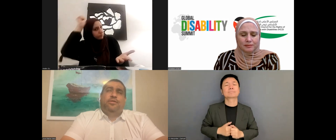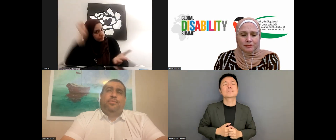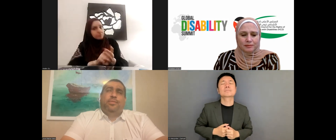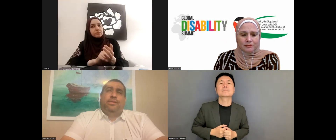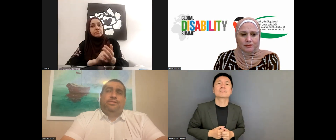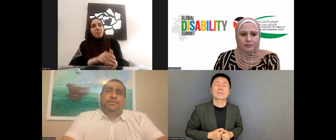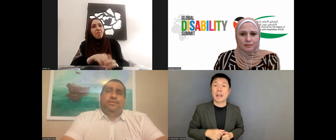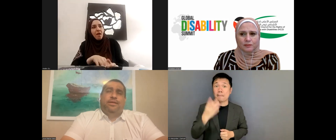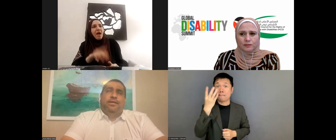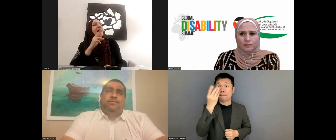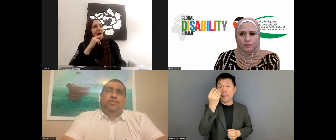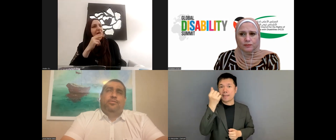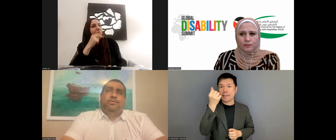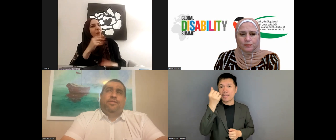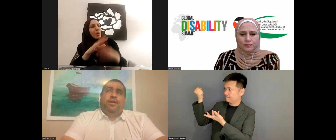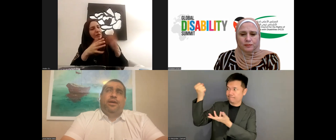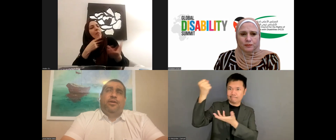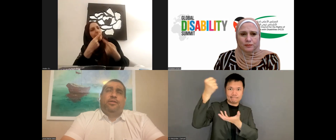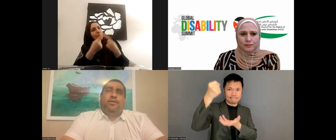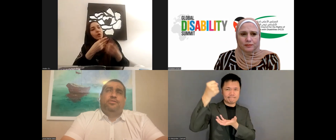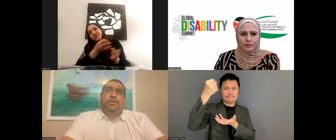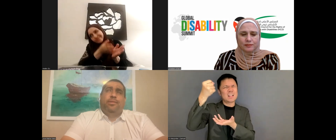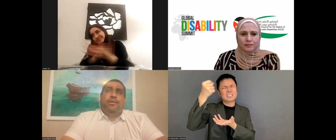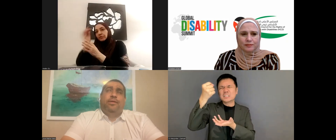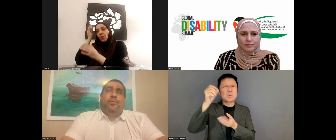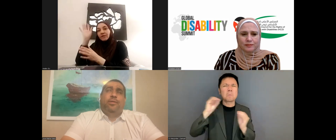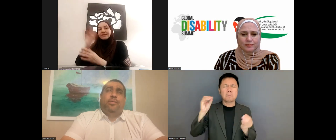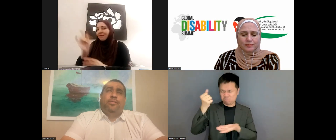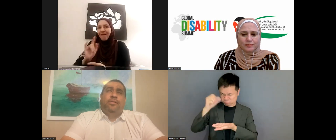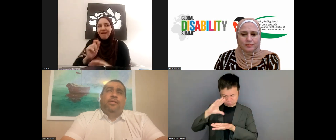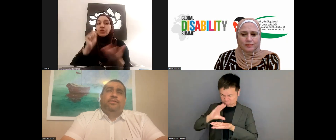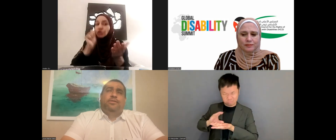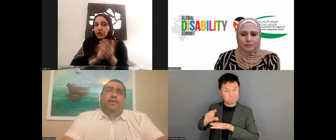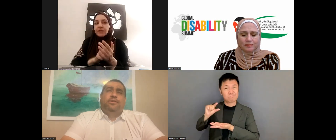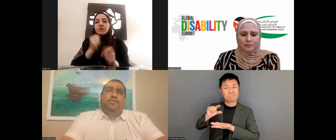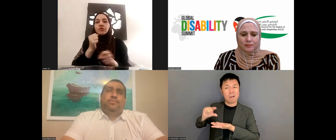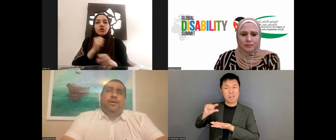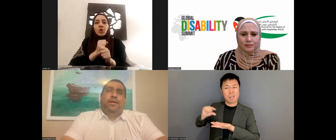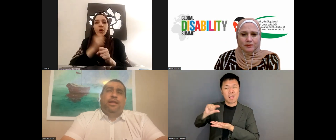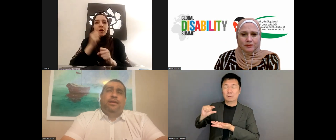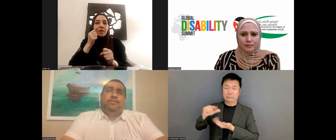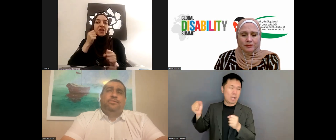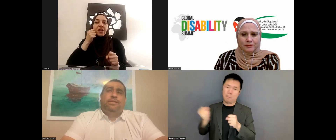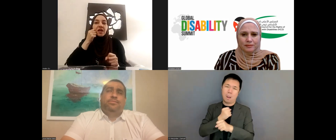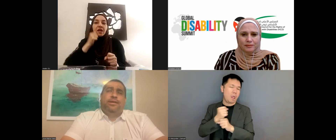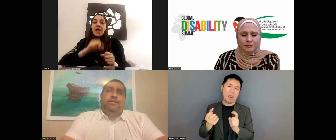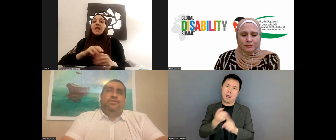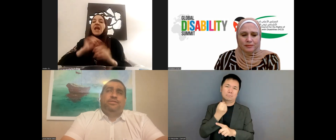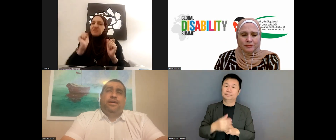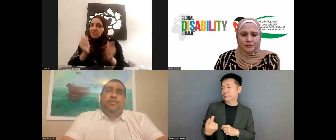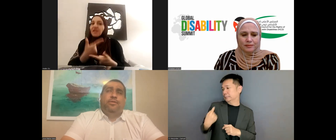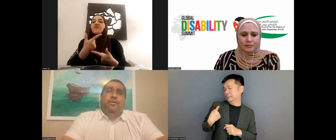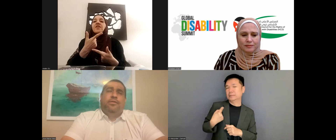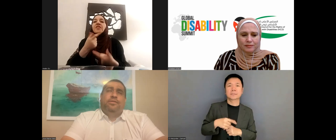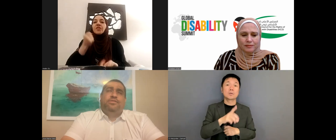financial compromises, it's always very hard to implement the commitment. So as Dr. Mohamed Alasse was explaining